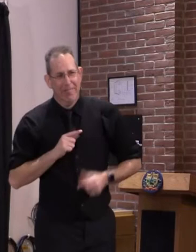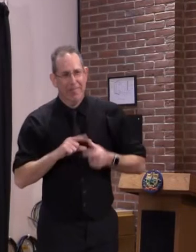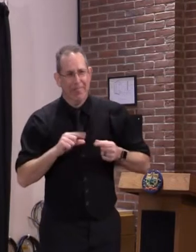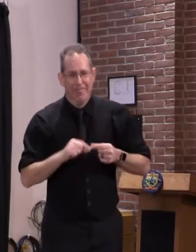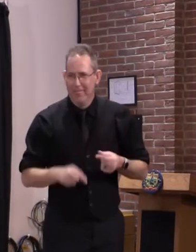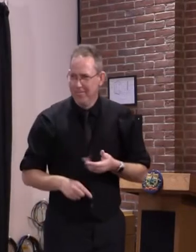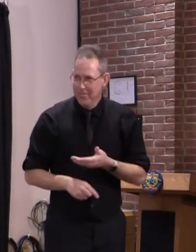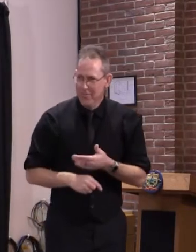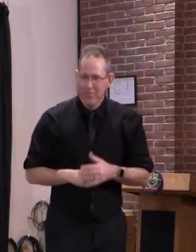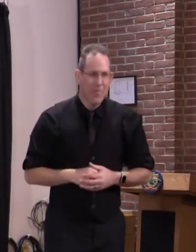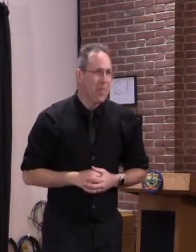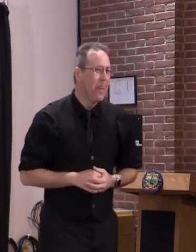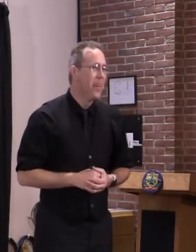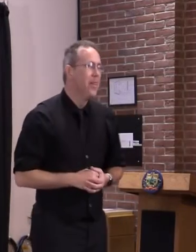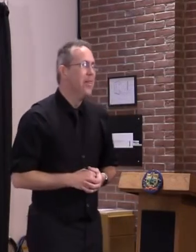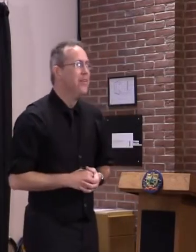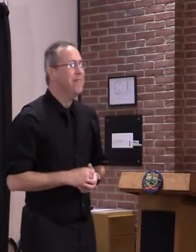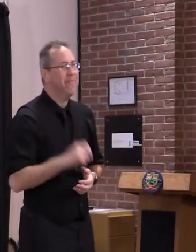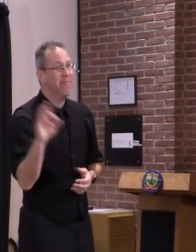Thank you, Dr. Levine.